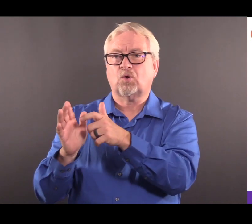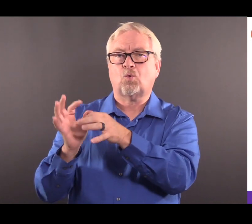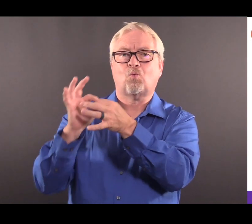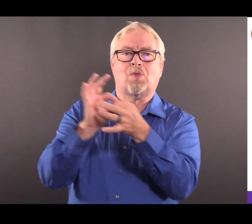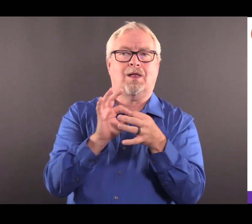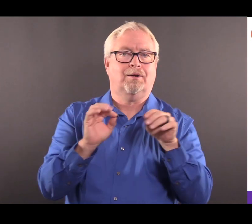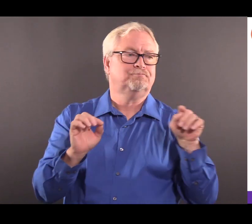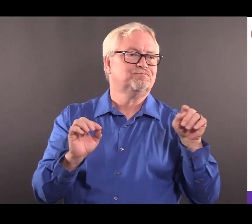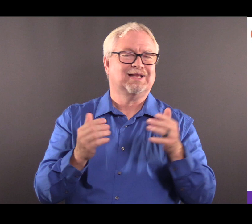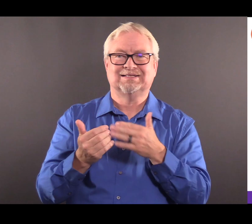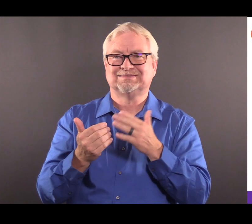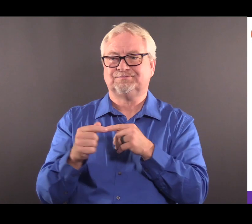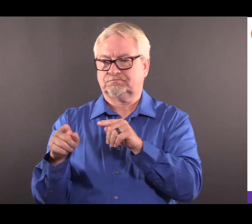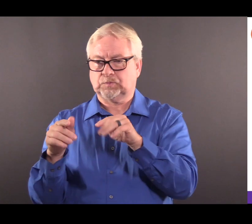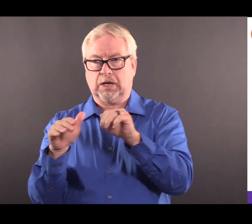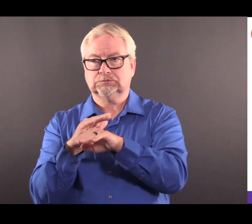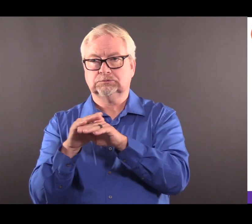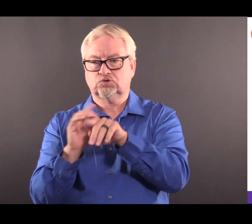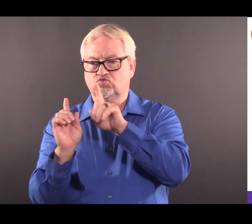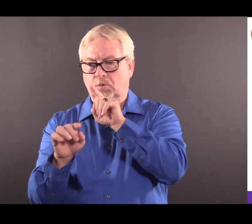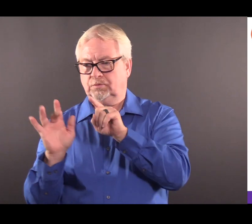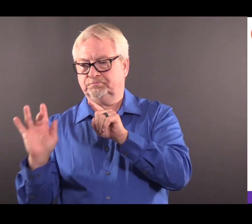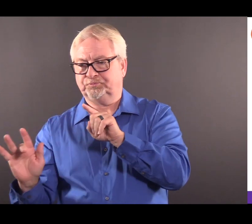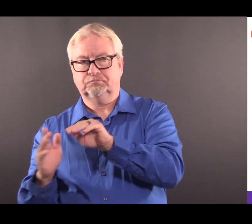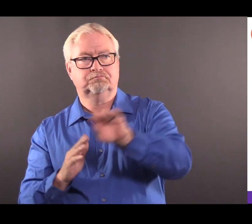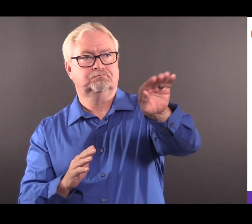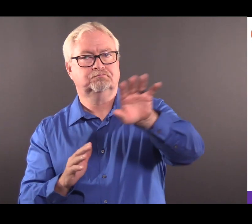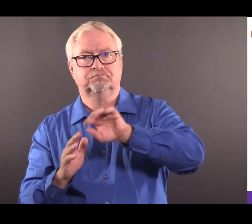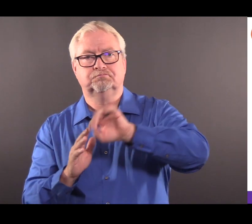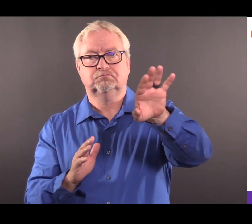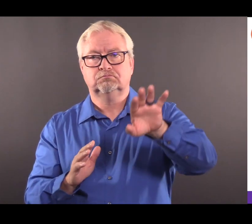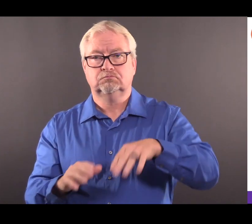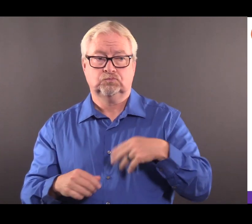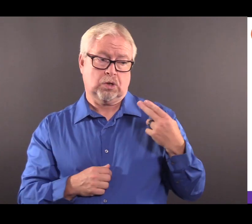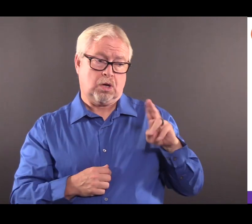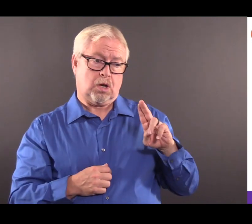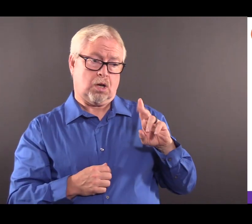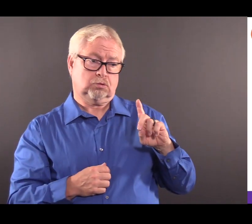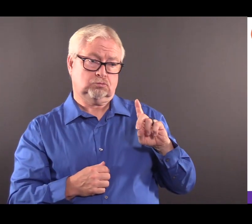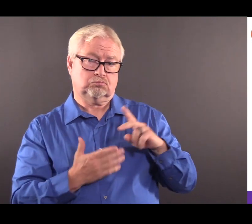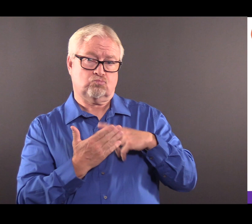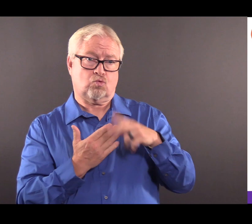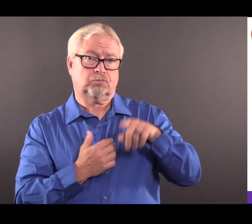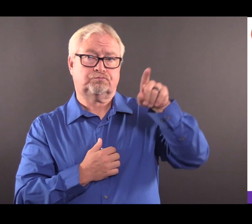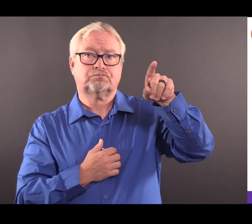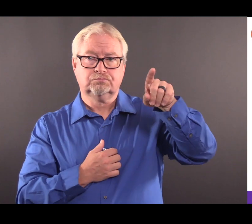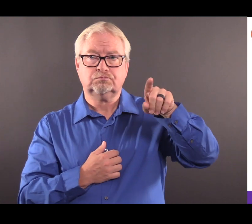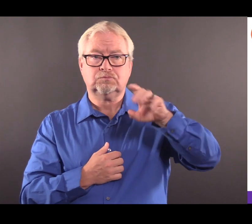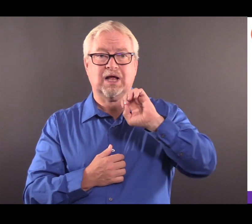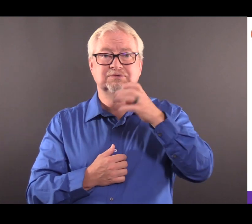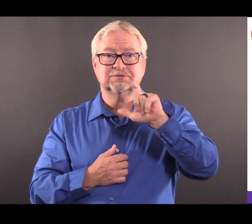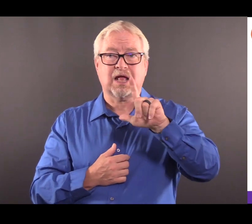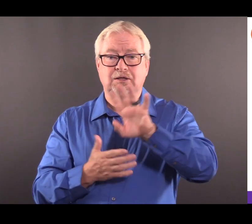points with defined relationships for easy access and reporting. HUD specifically notes